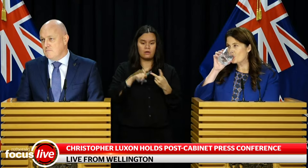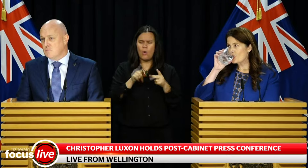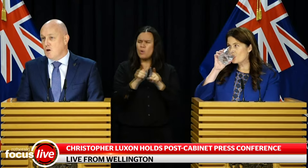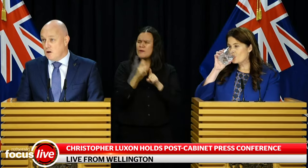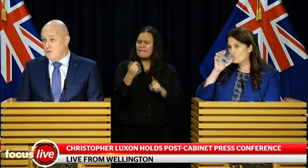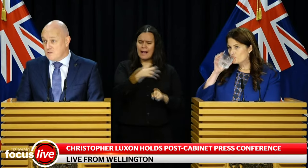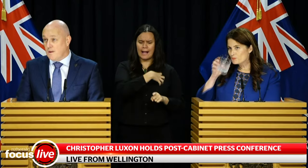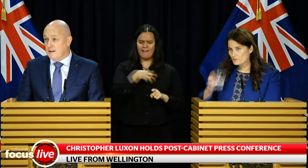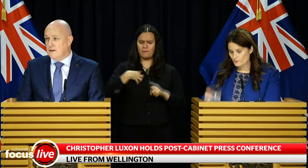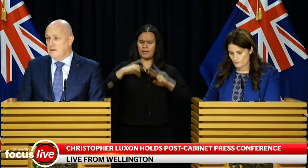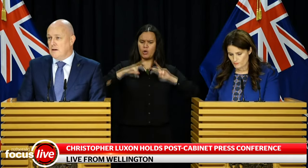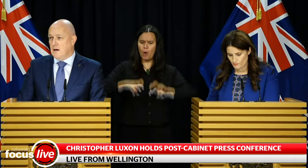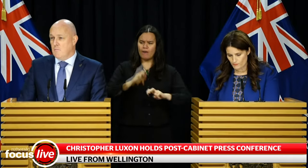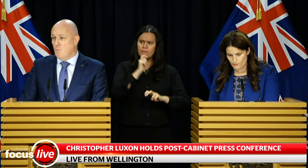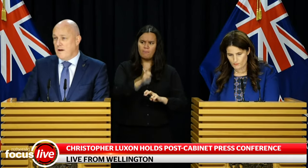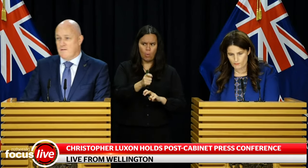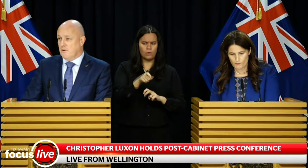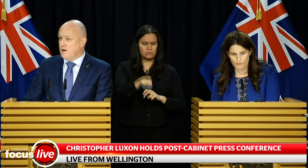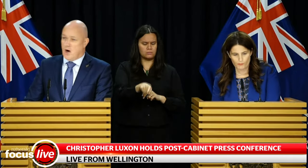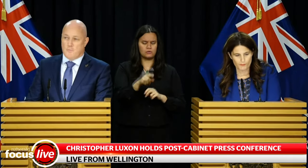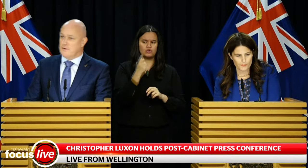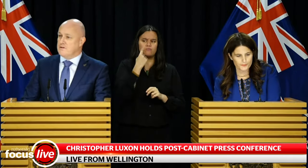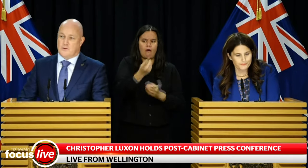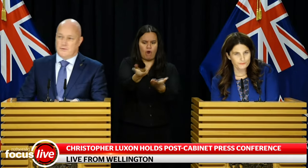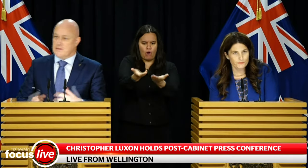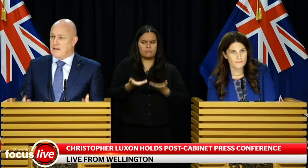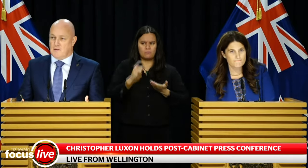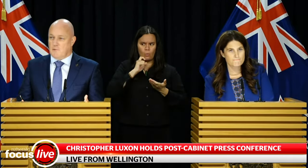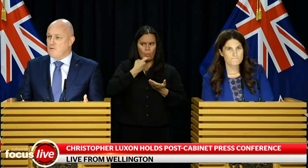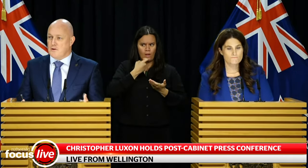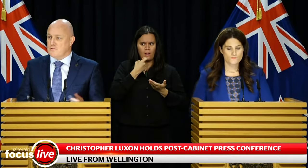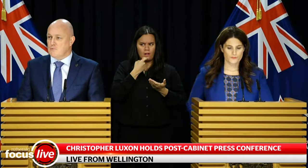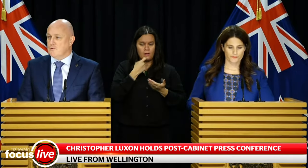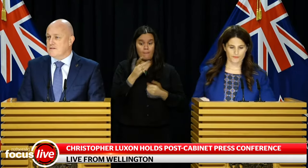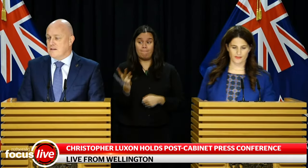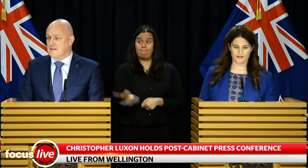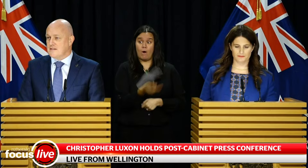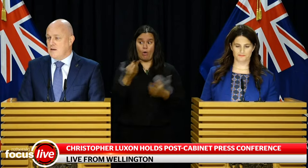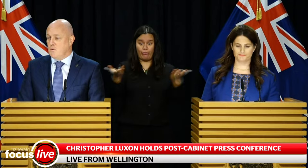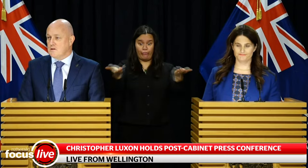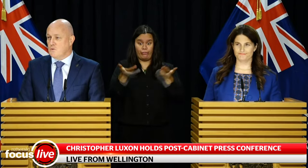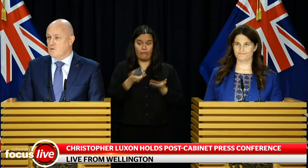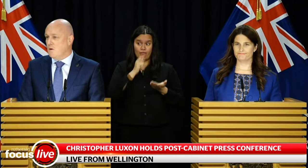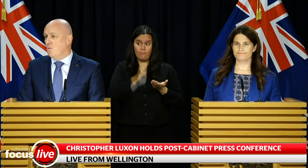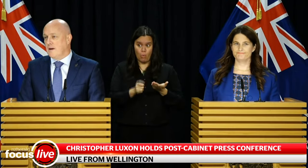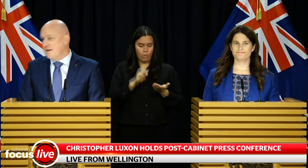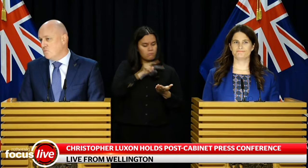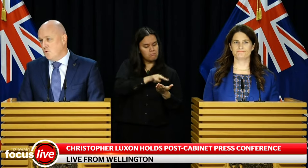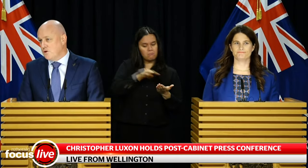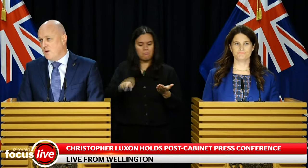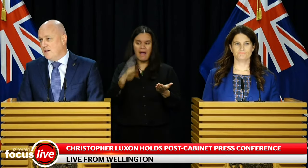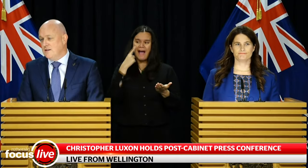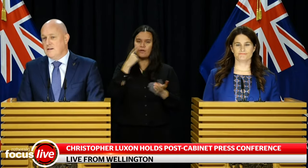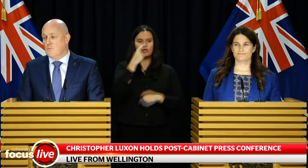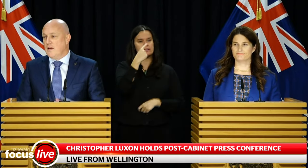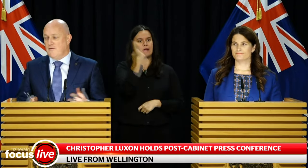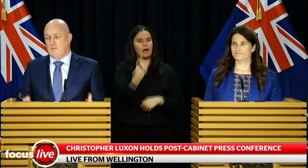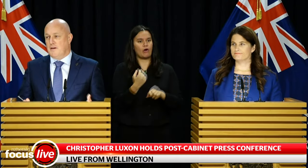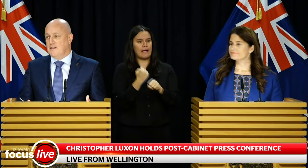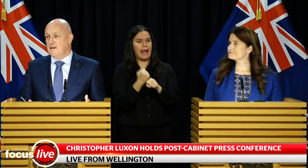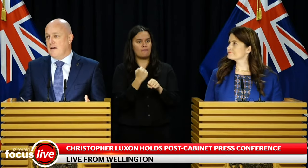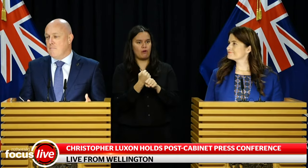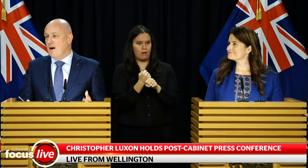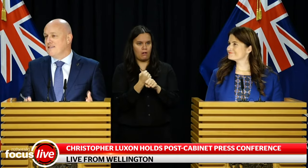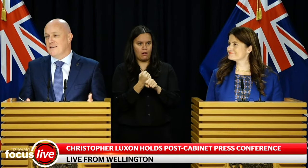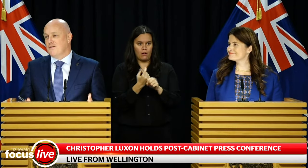to him tomorrow as well. We are very open to taking both those reports and understanding what's worked well, what hasn't worked well. We have